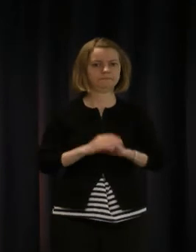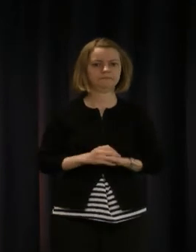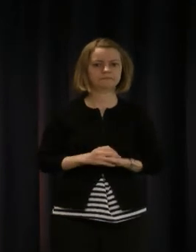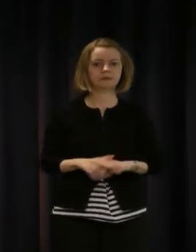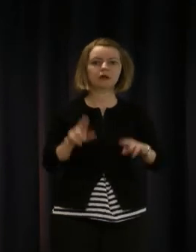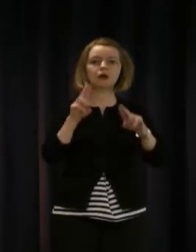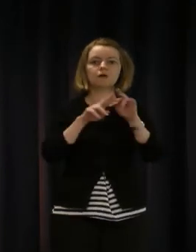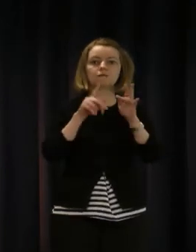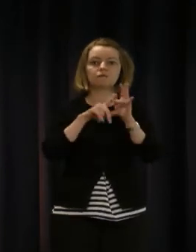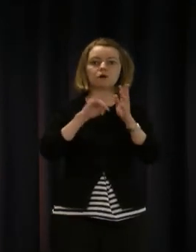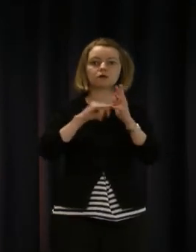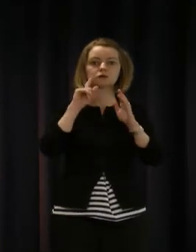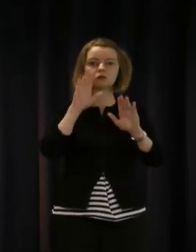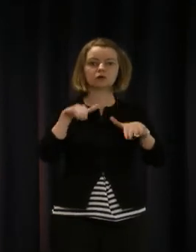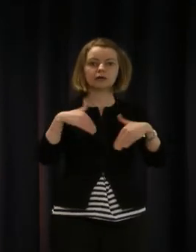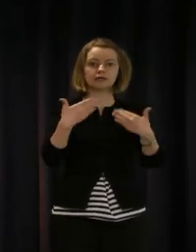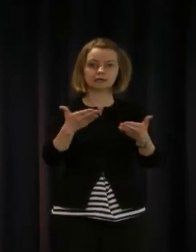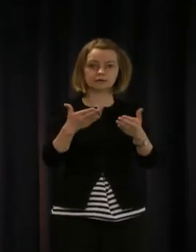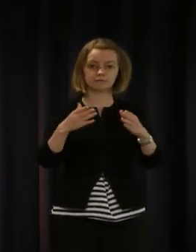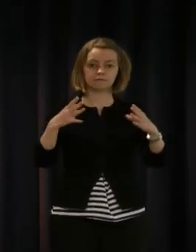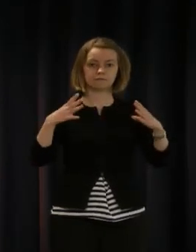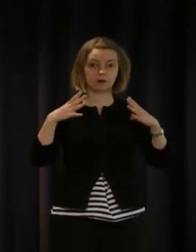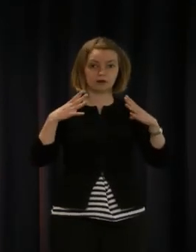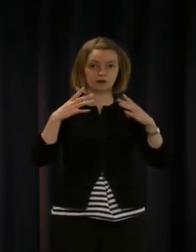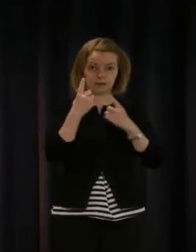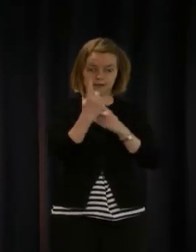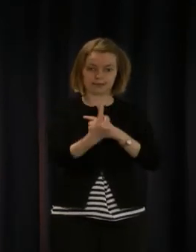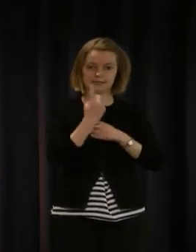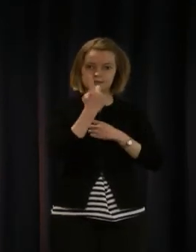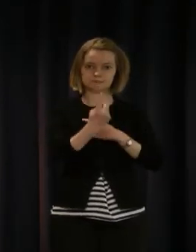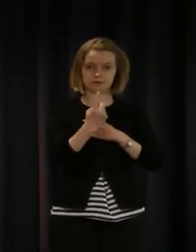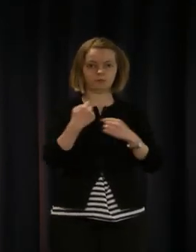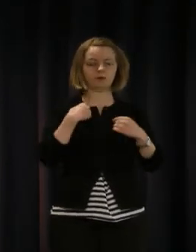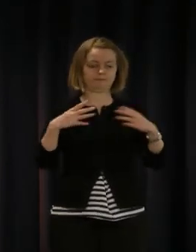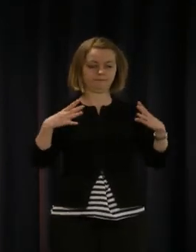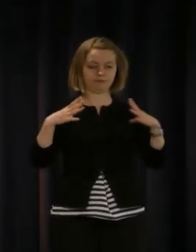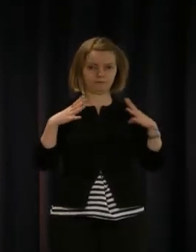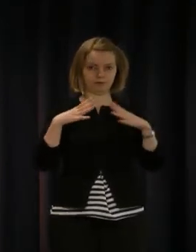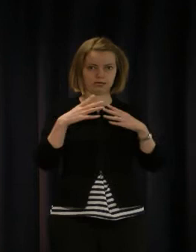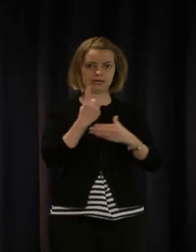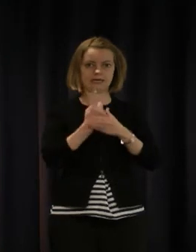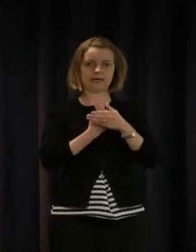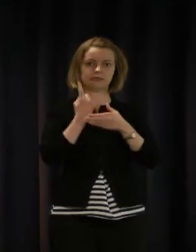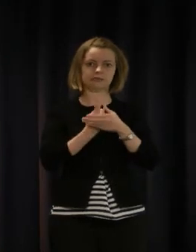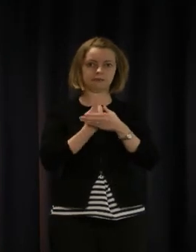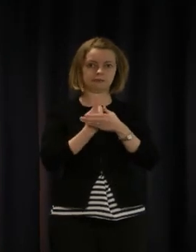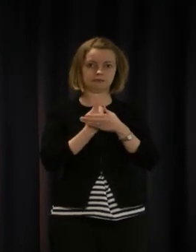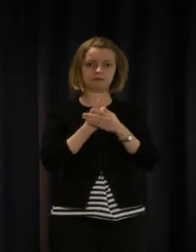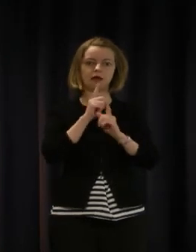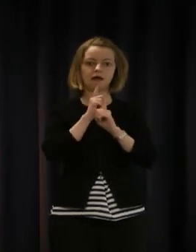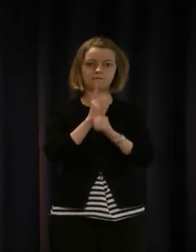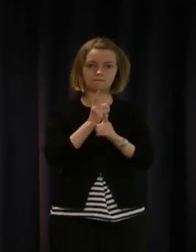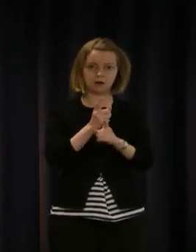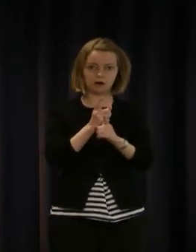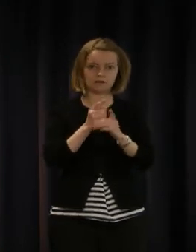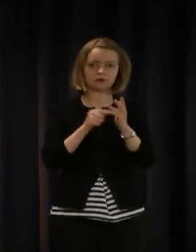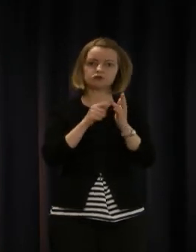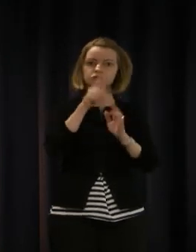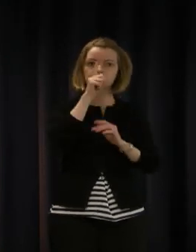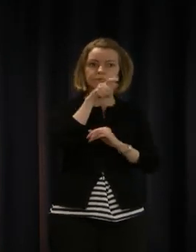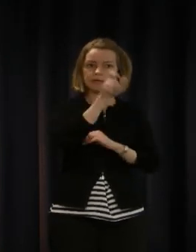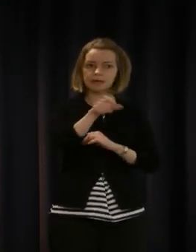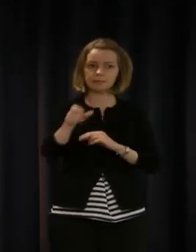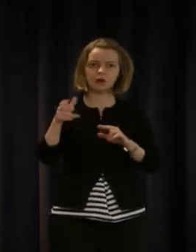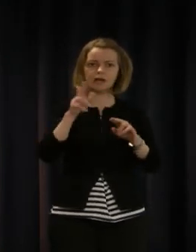FOS provides fair, free and independent dispute resolution services to consumers who